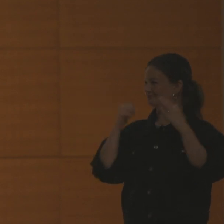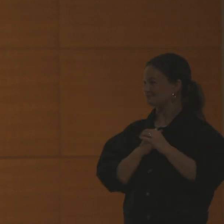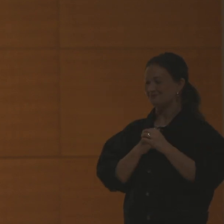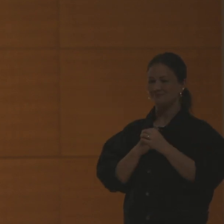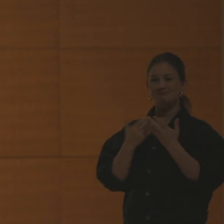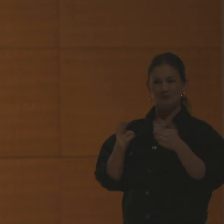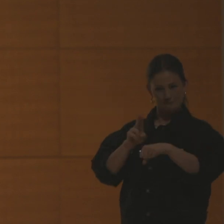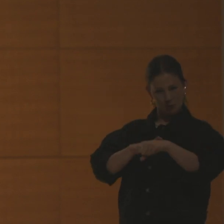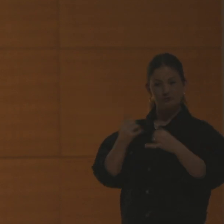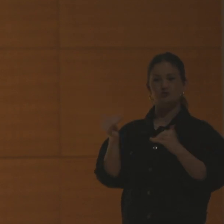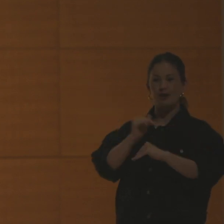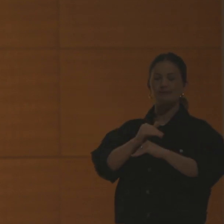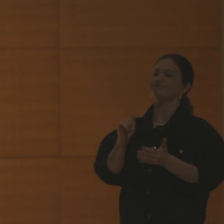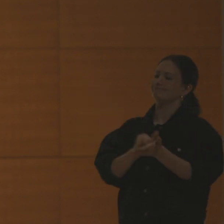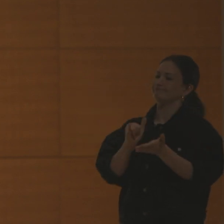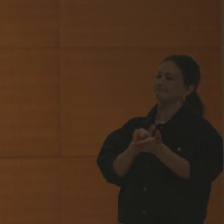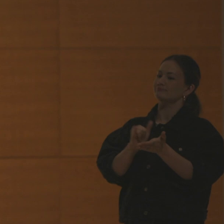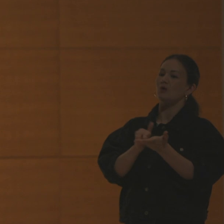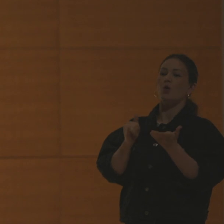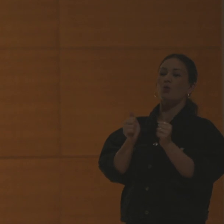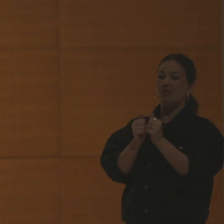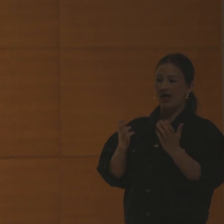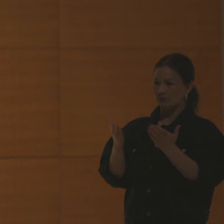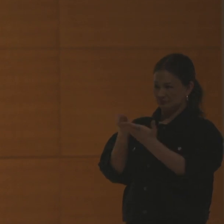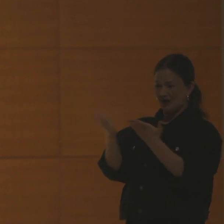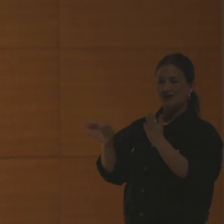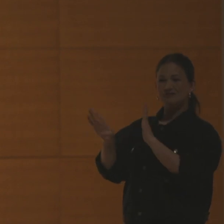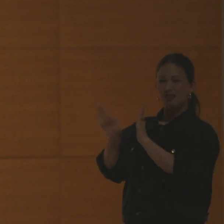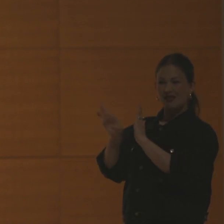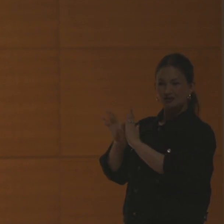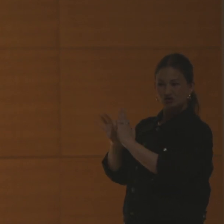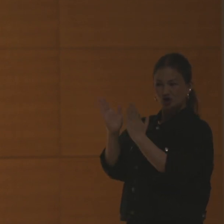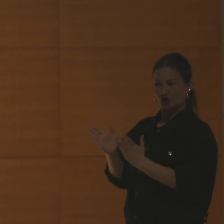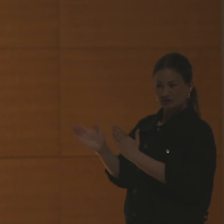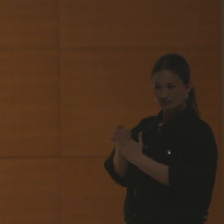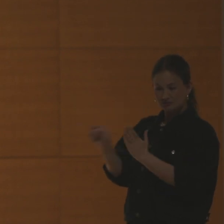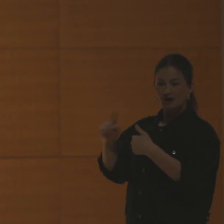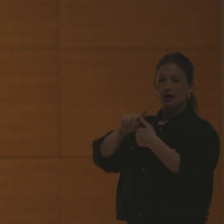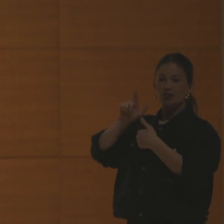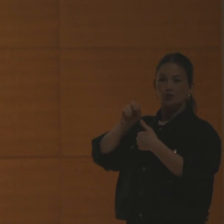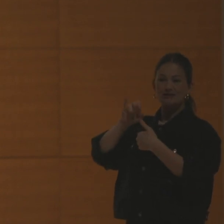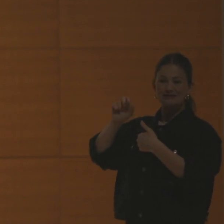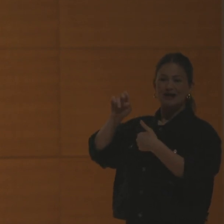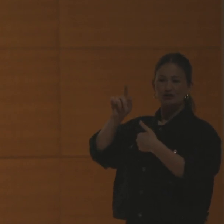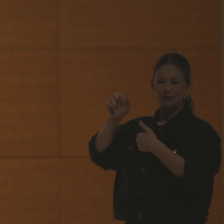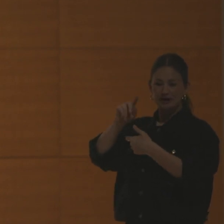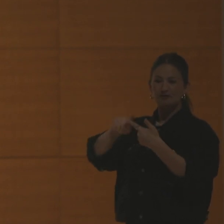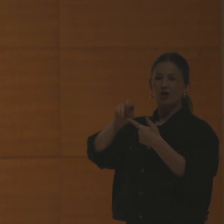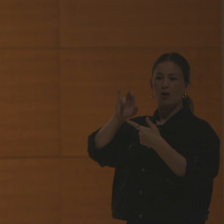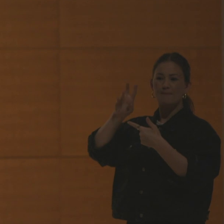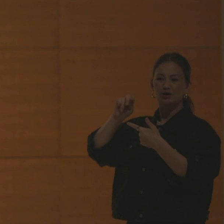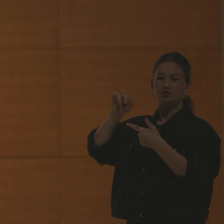And of course, tonight would not be possible without our selectors, to whom we are so grateful, Louise Erdrick, Robert Jones